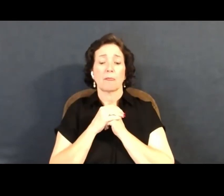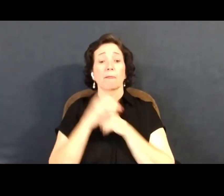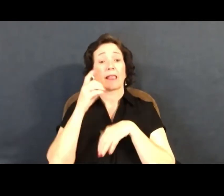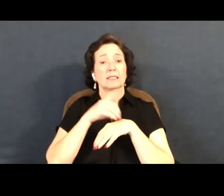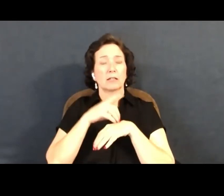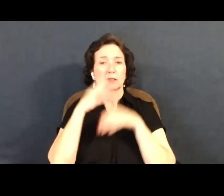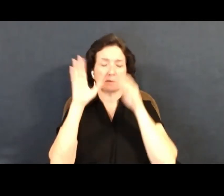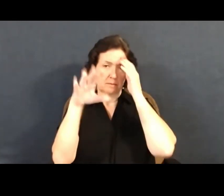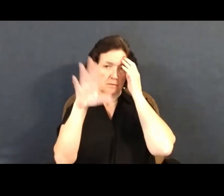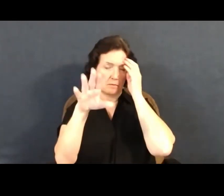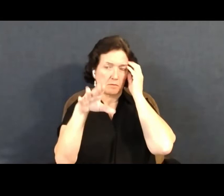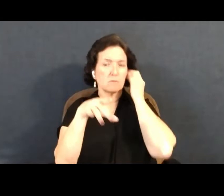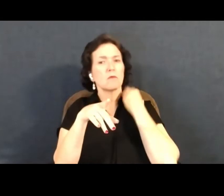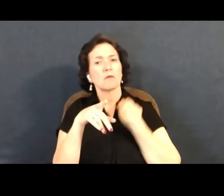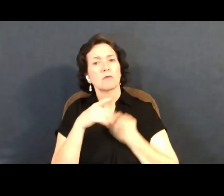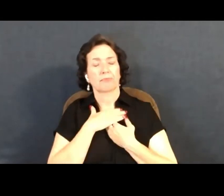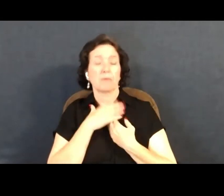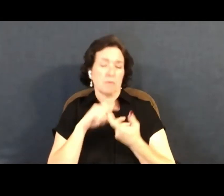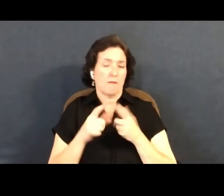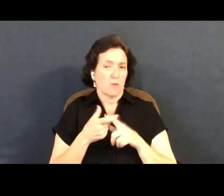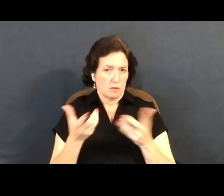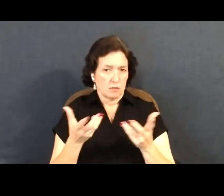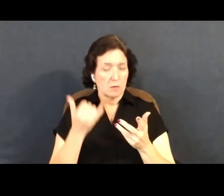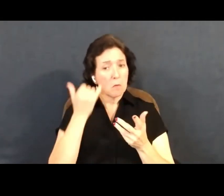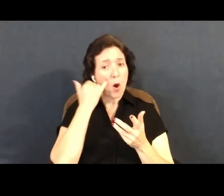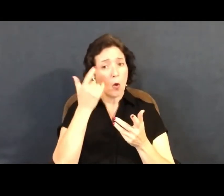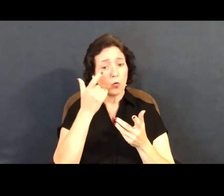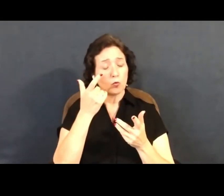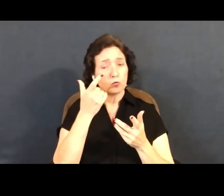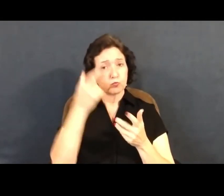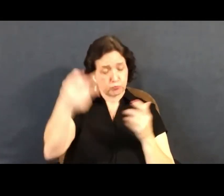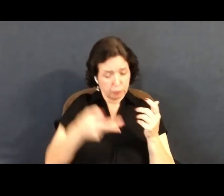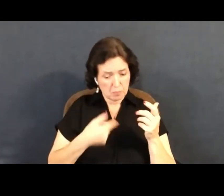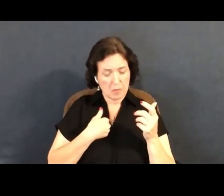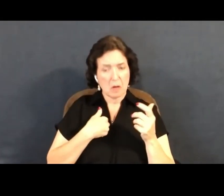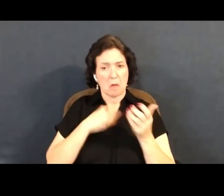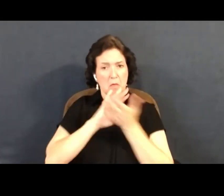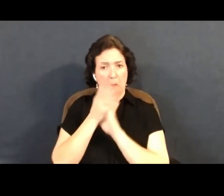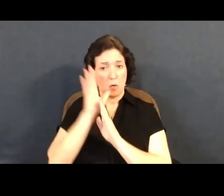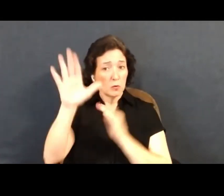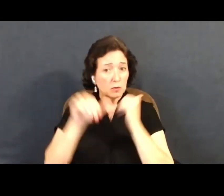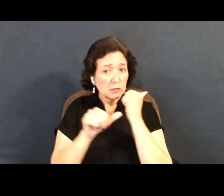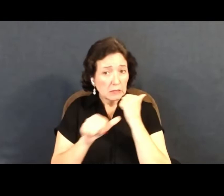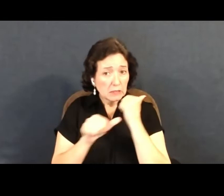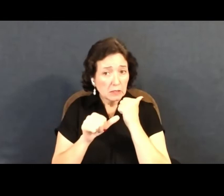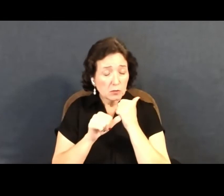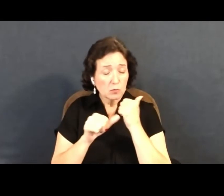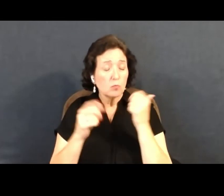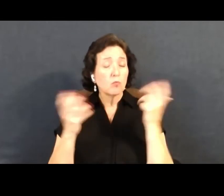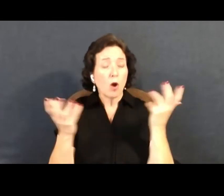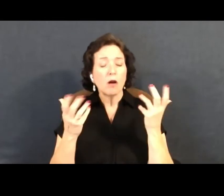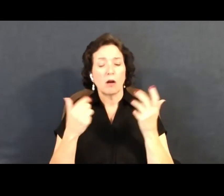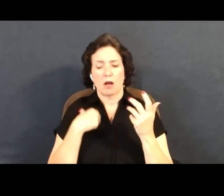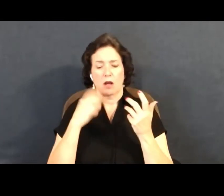my friend, if you took me on to be your assistant, I would